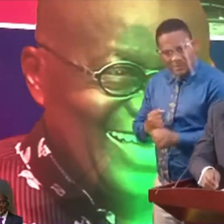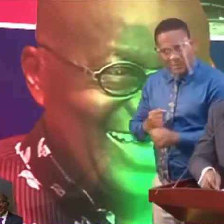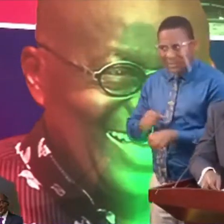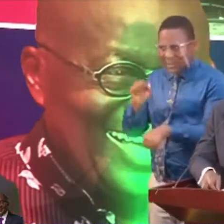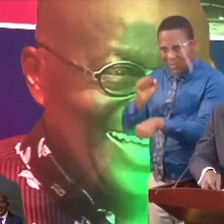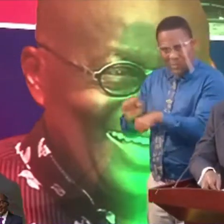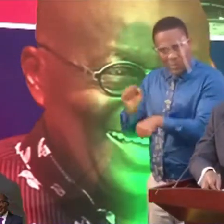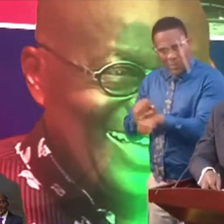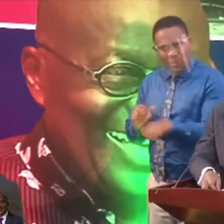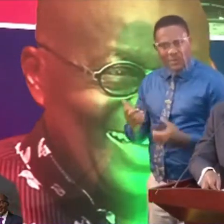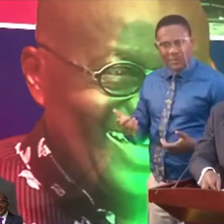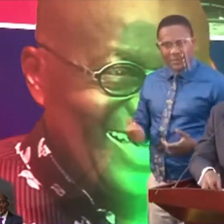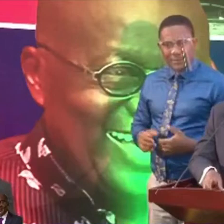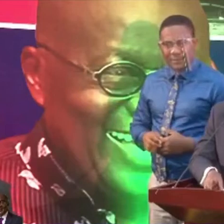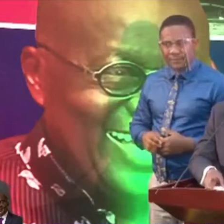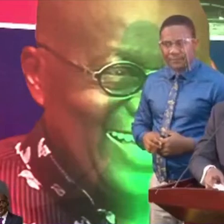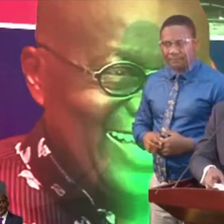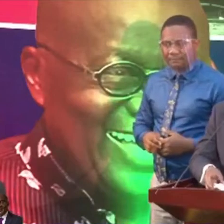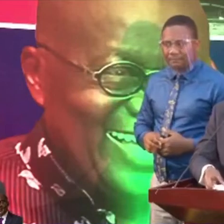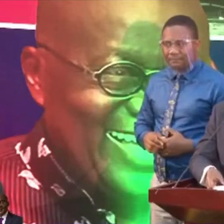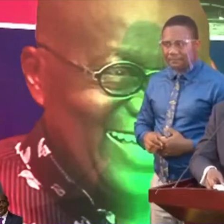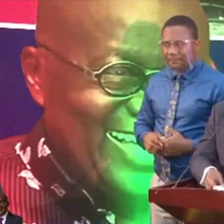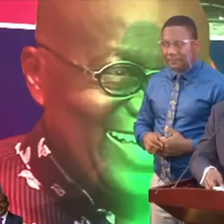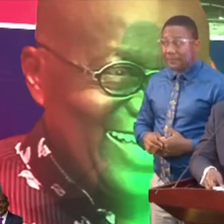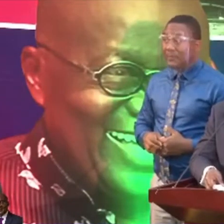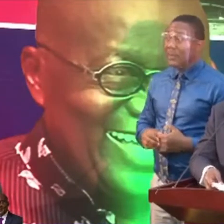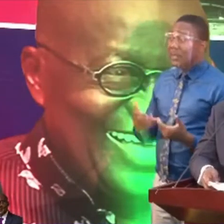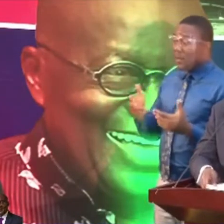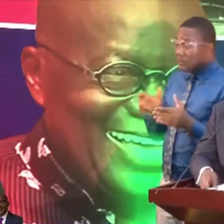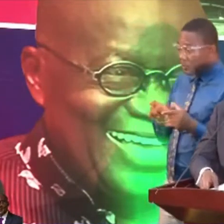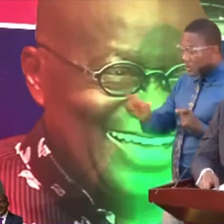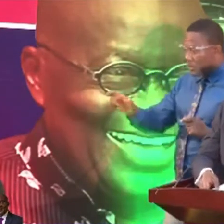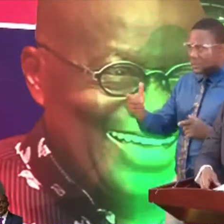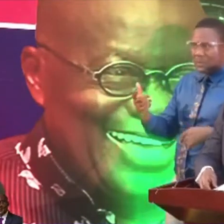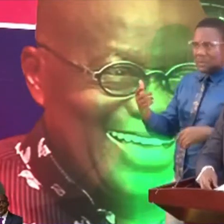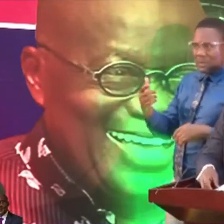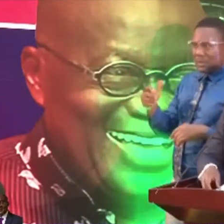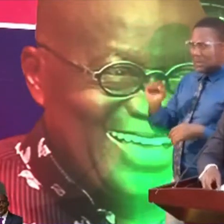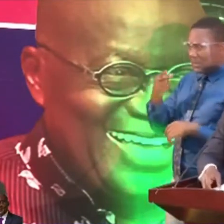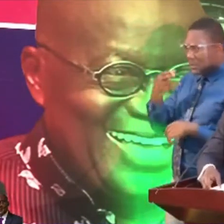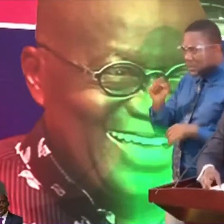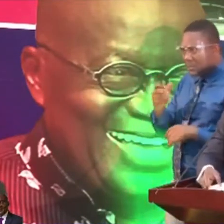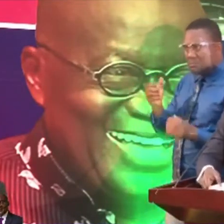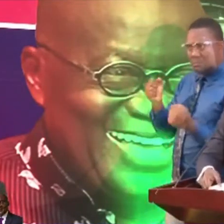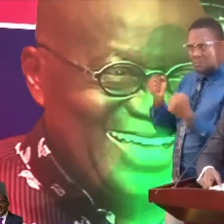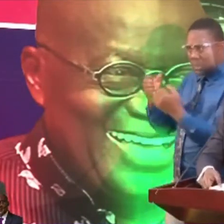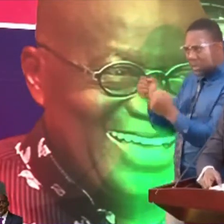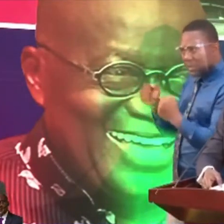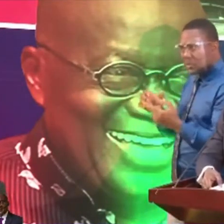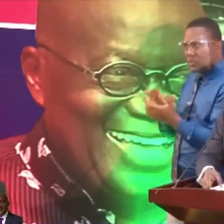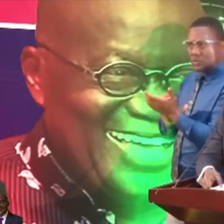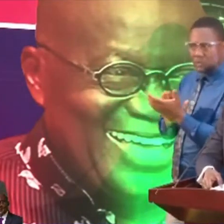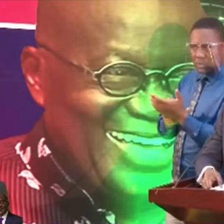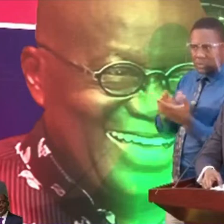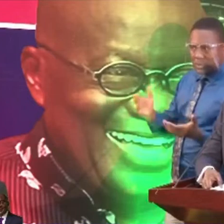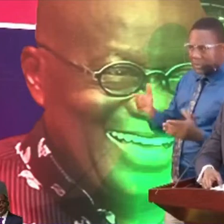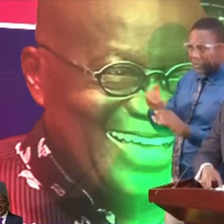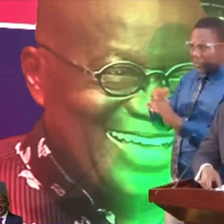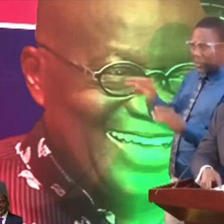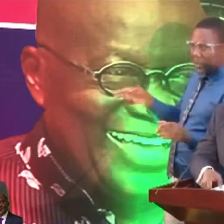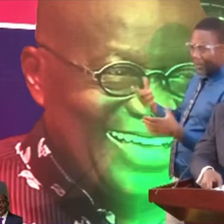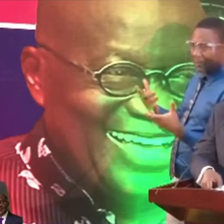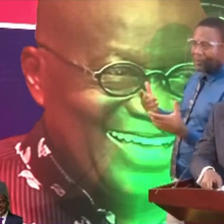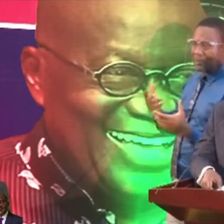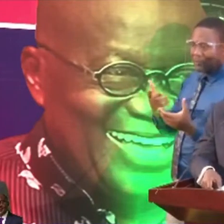working. The double track, significant progress is being made. Many schools are coming off double track as we